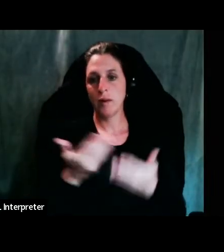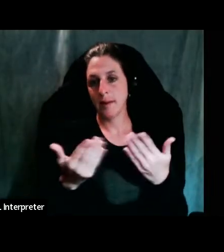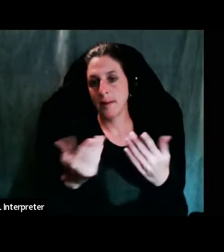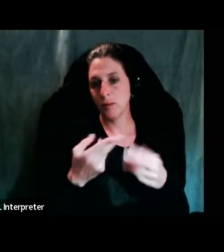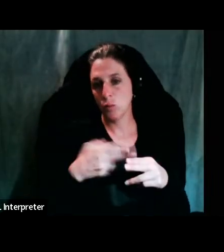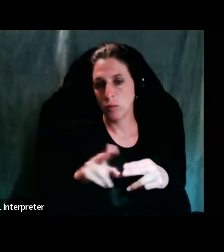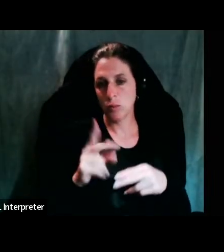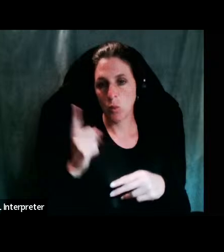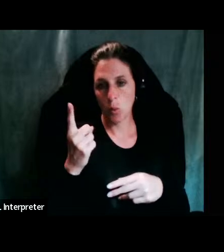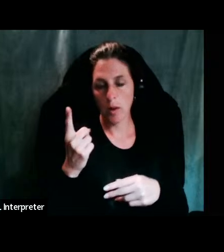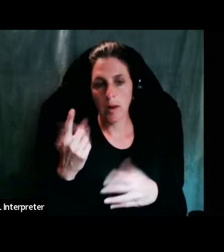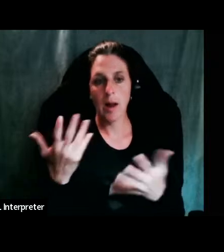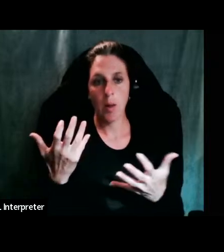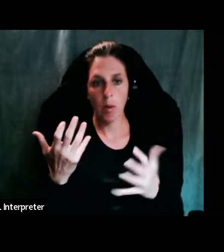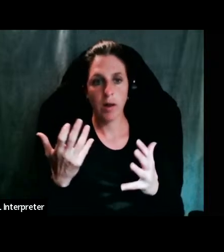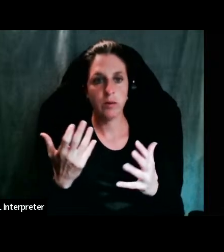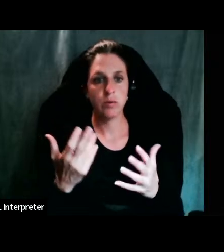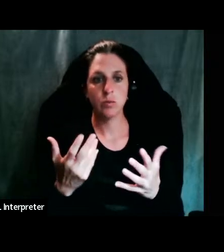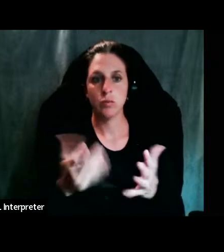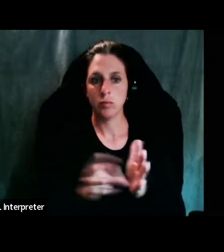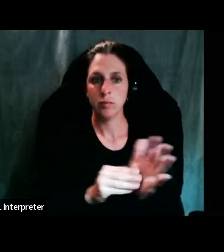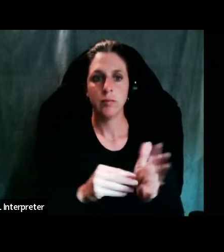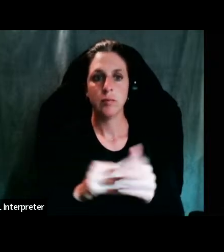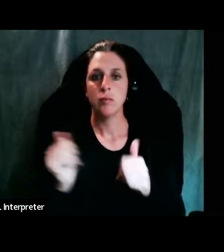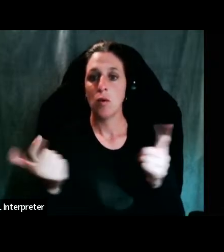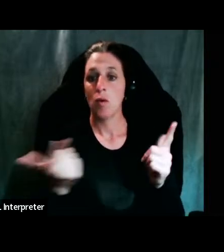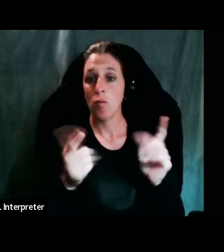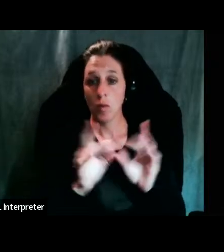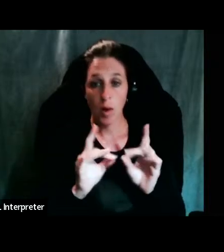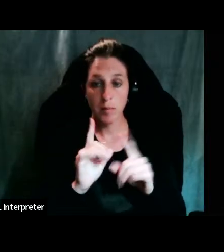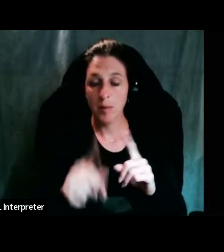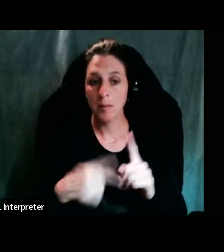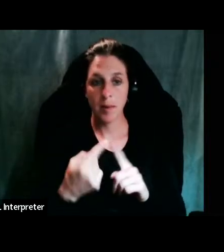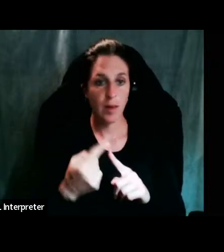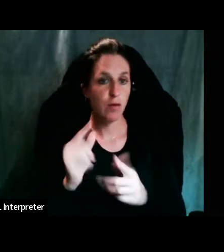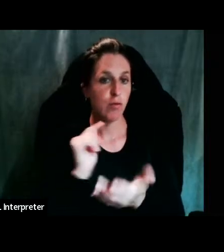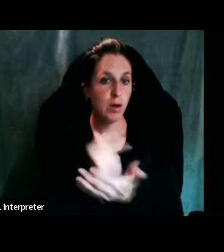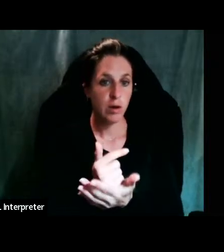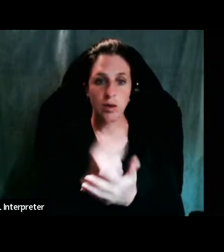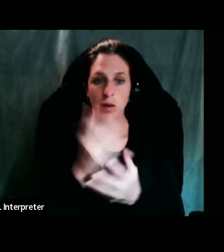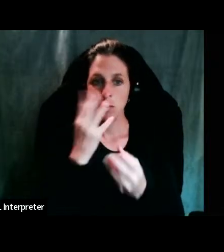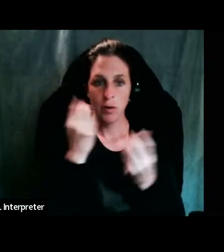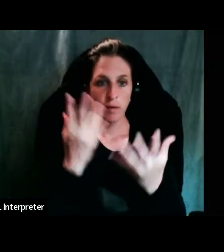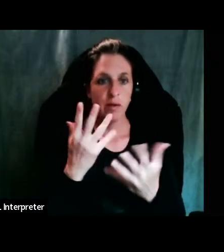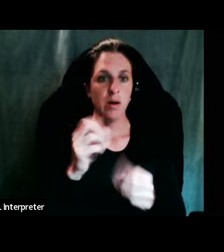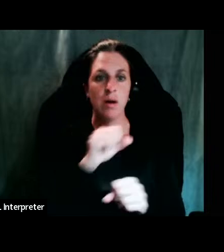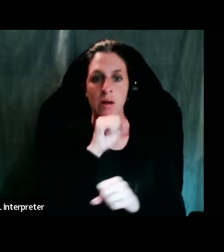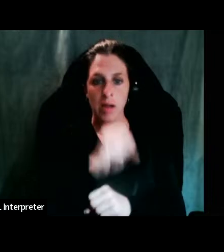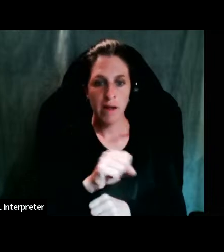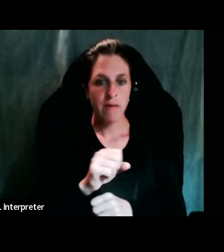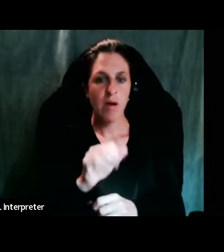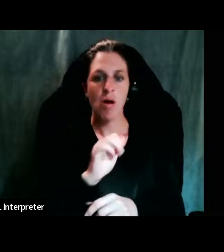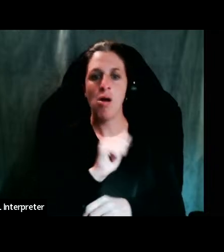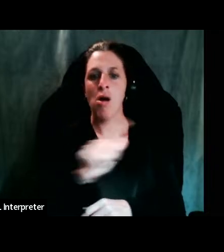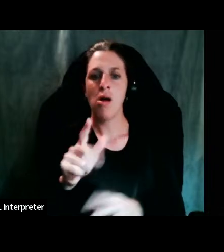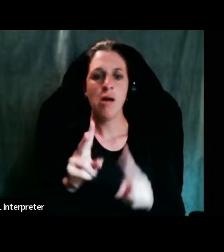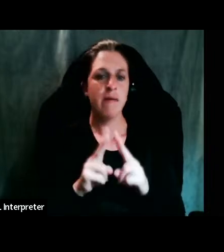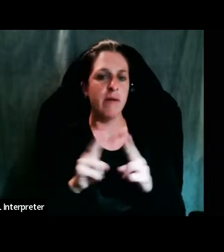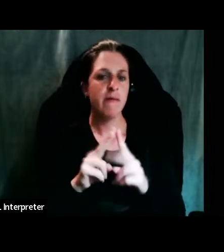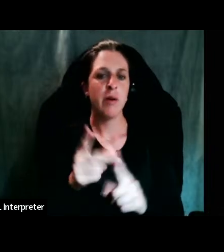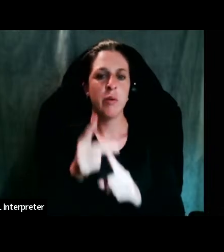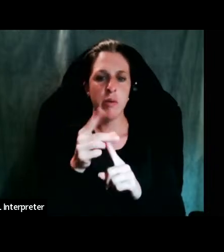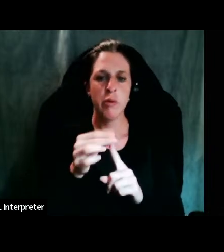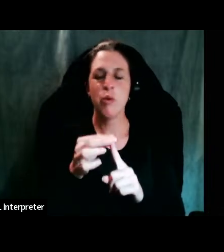I want to echo everyone's comments about graduation. Just beautiful, lovely, all very unique and distinct from one